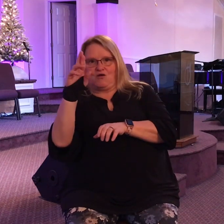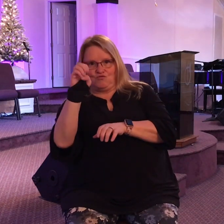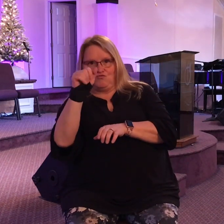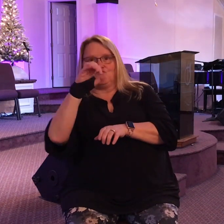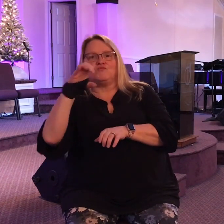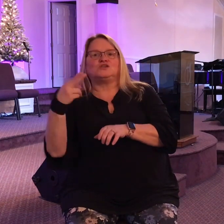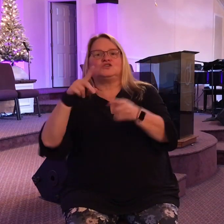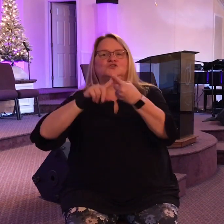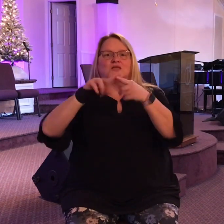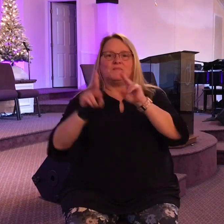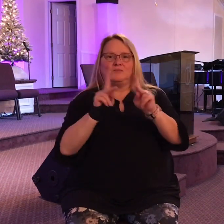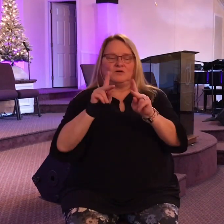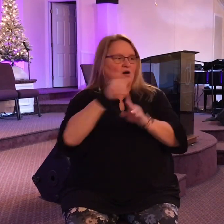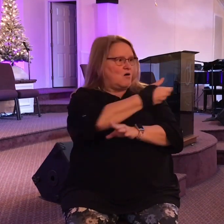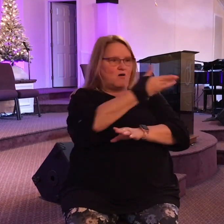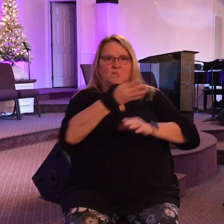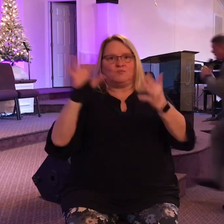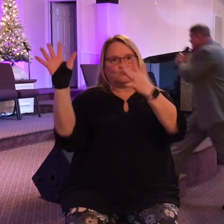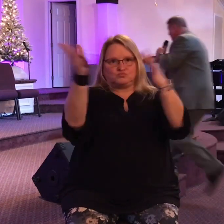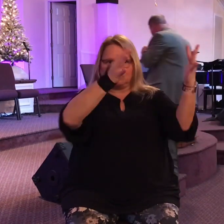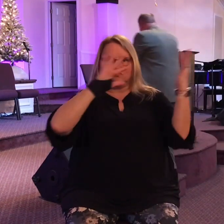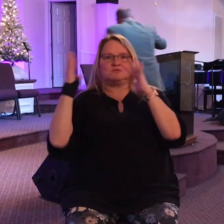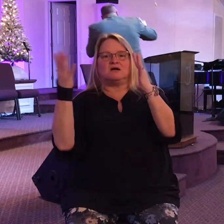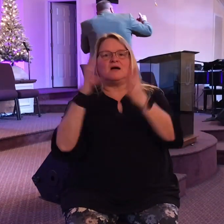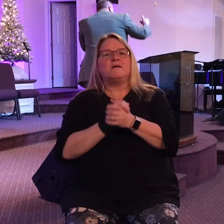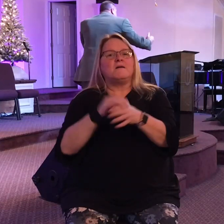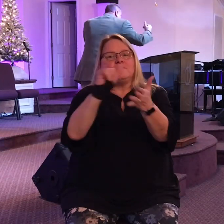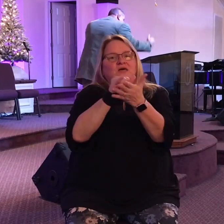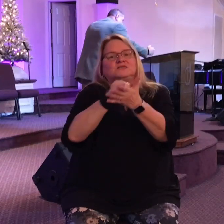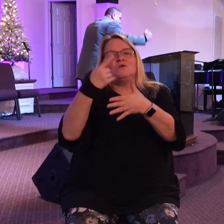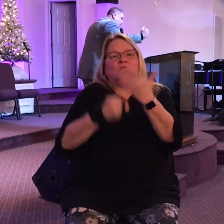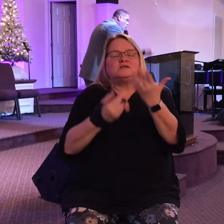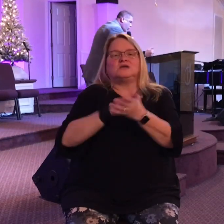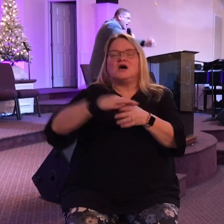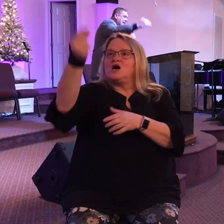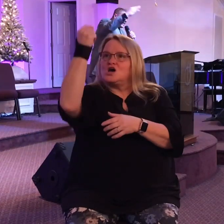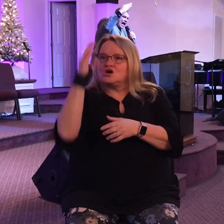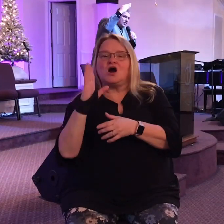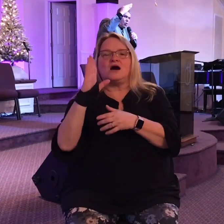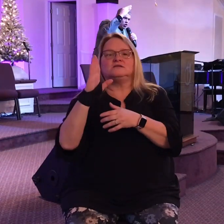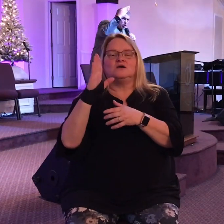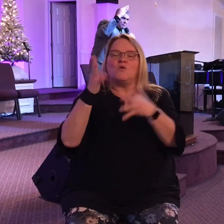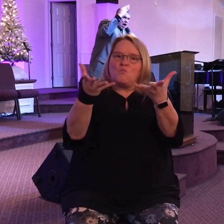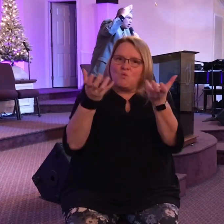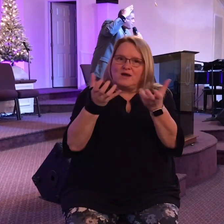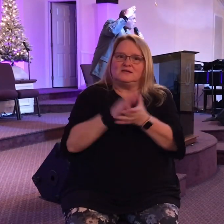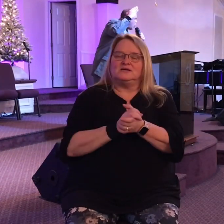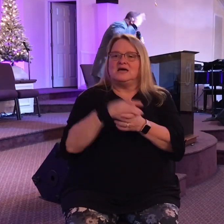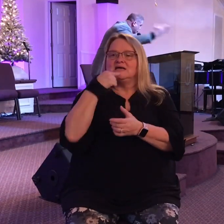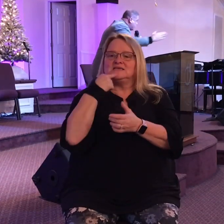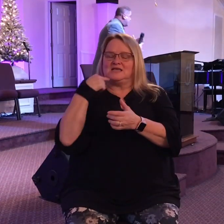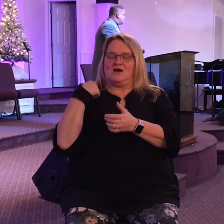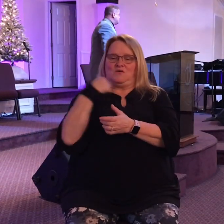Because we serve together. That's what God intended. When he set the church in order, he said, I don't want you to be all